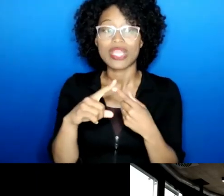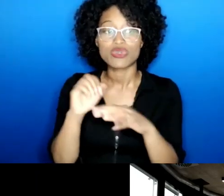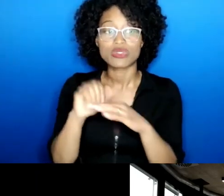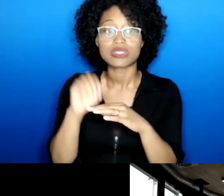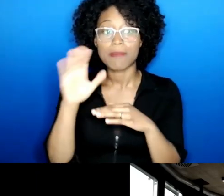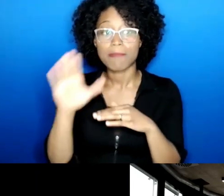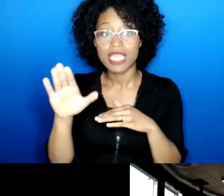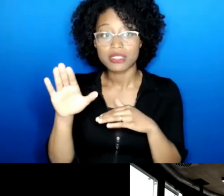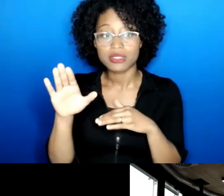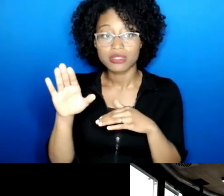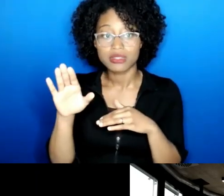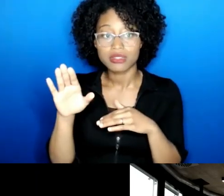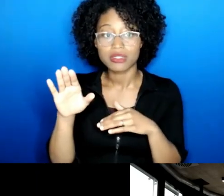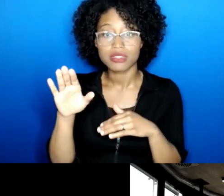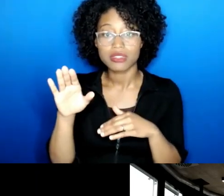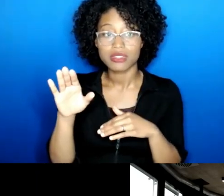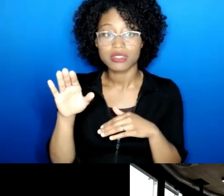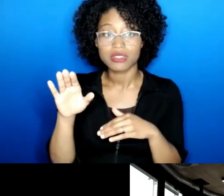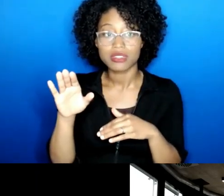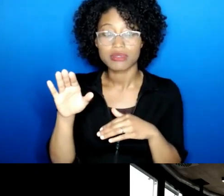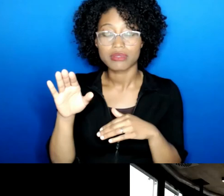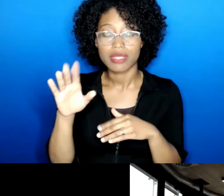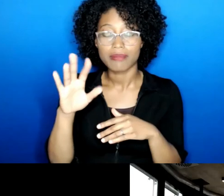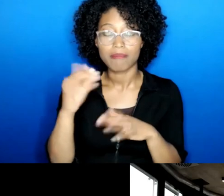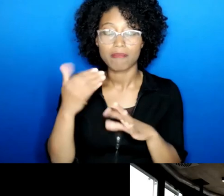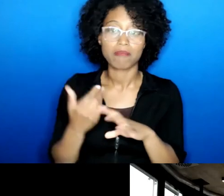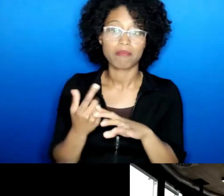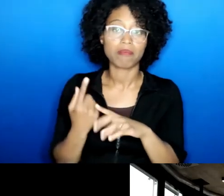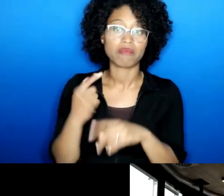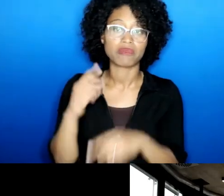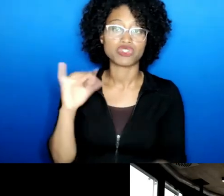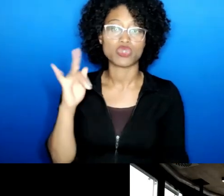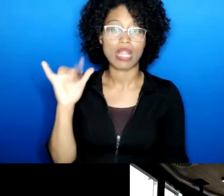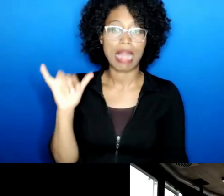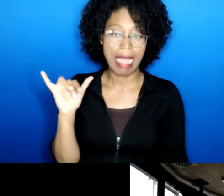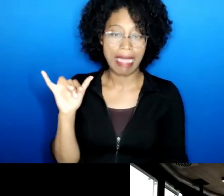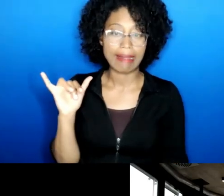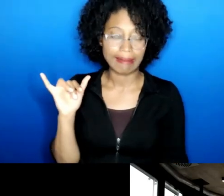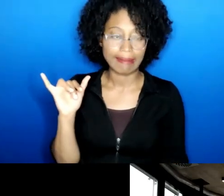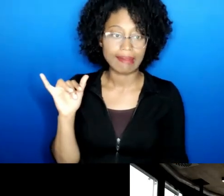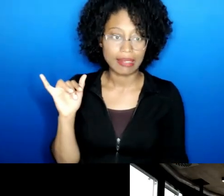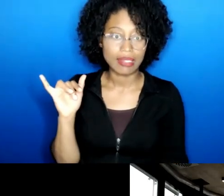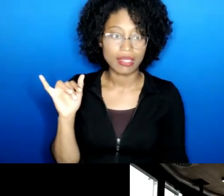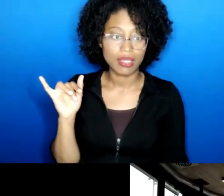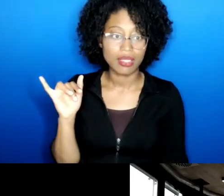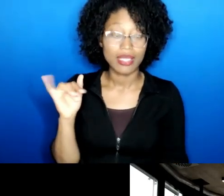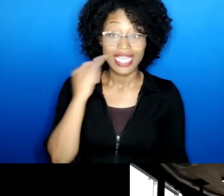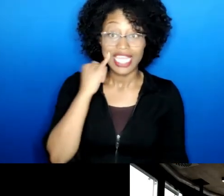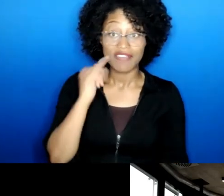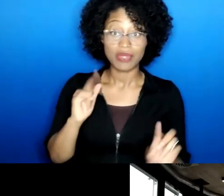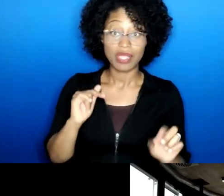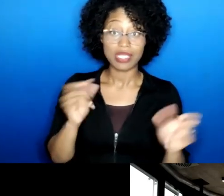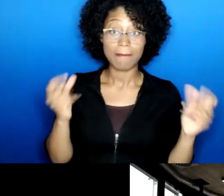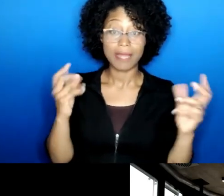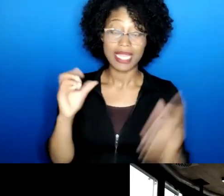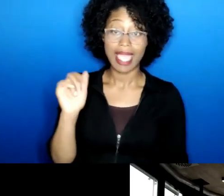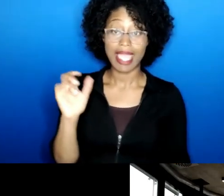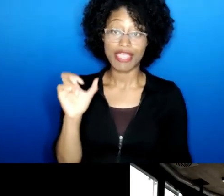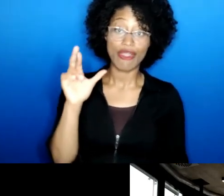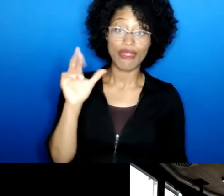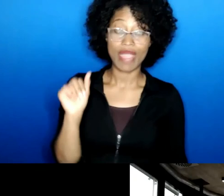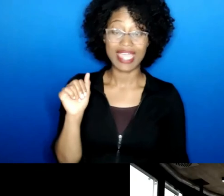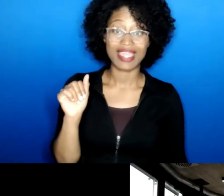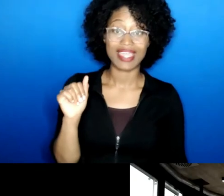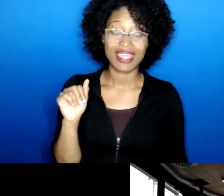this case, it was in July. For those who have been to many AERA annual meetings or maybe one